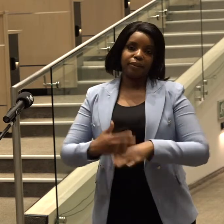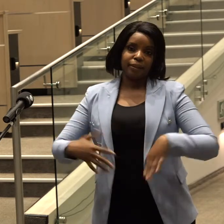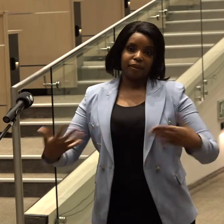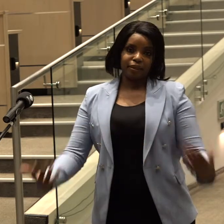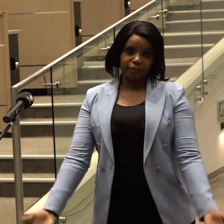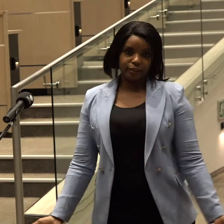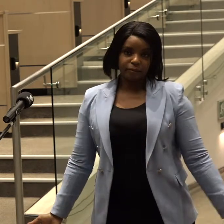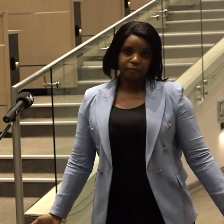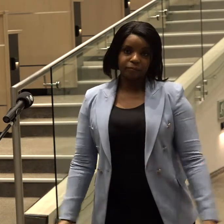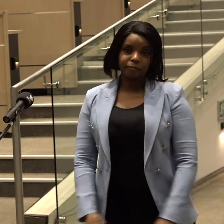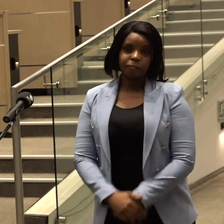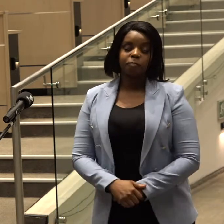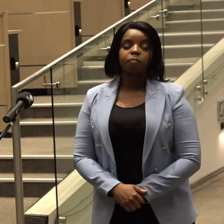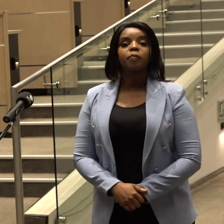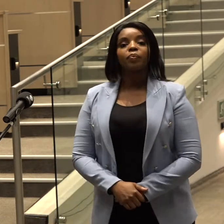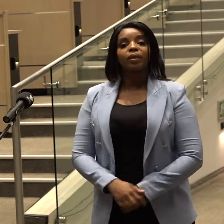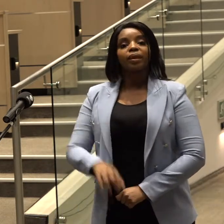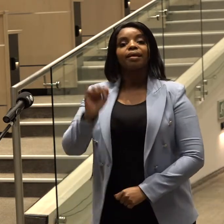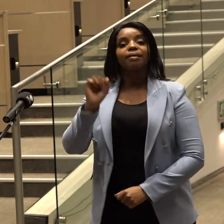technology